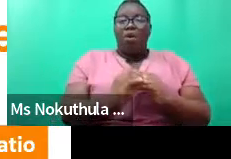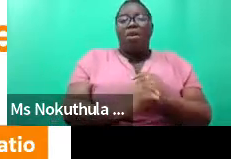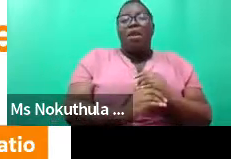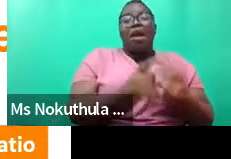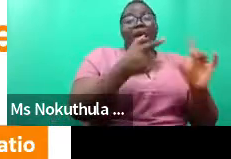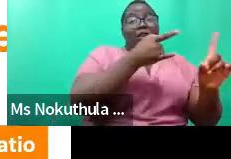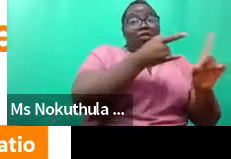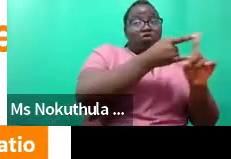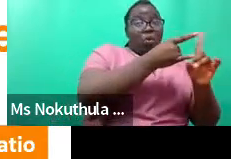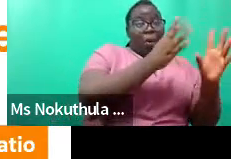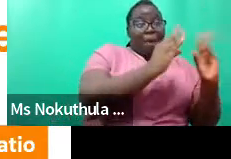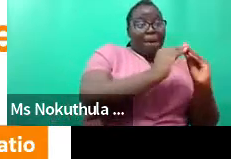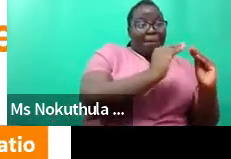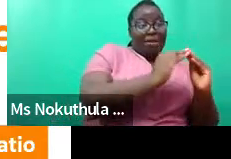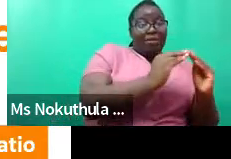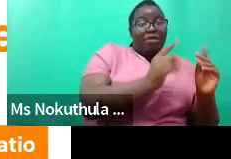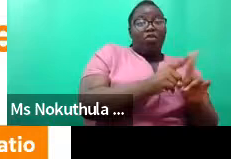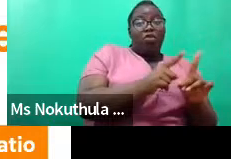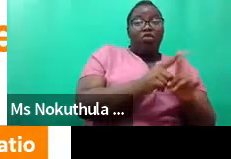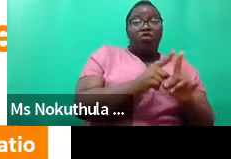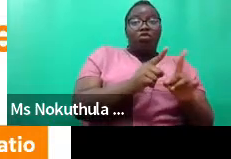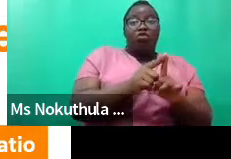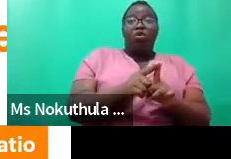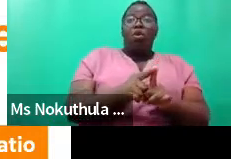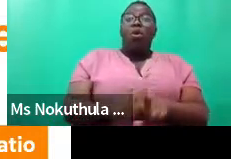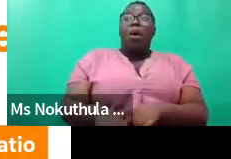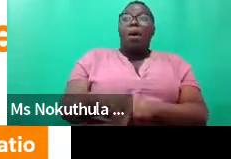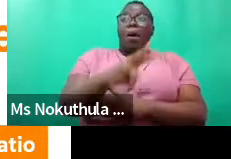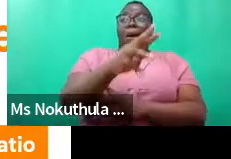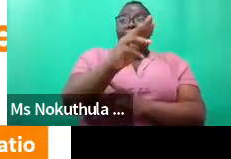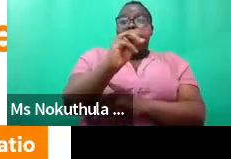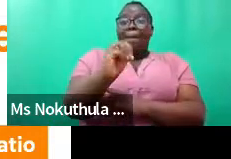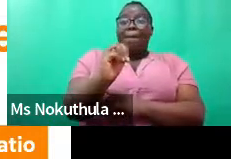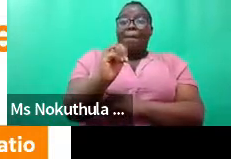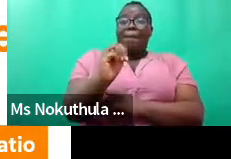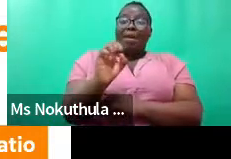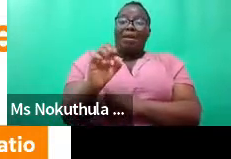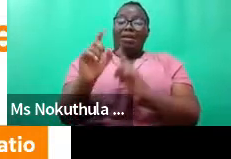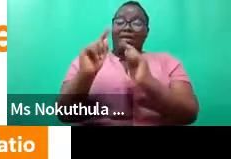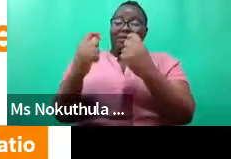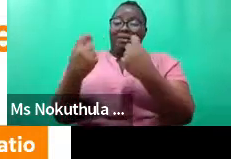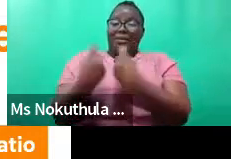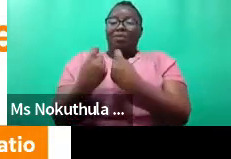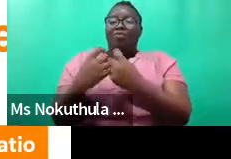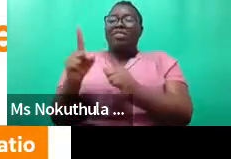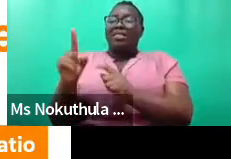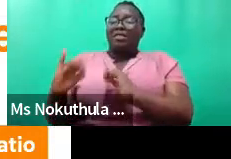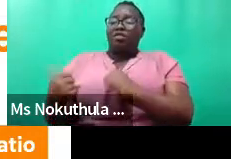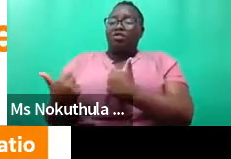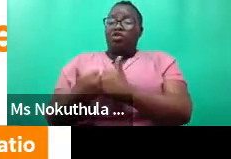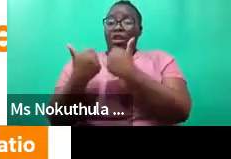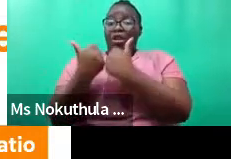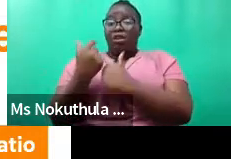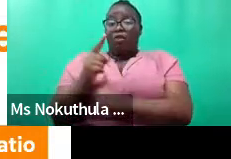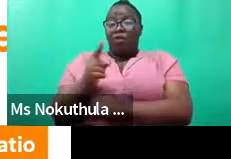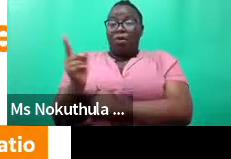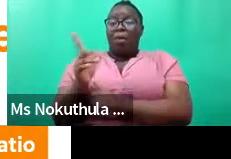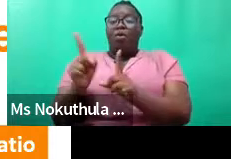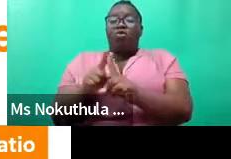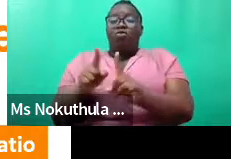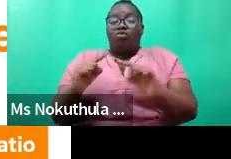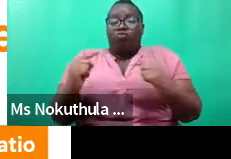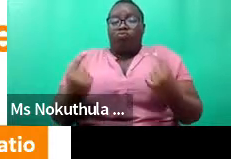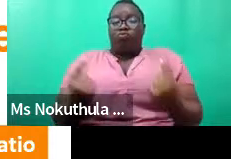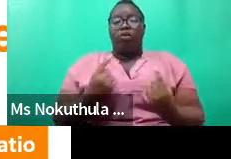with the apps that they were using. So it was a new thing to them. So it was challenging. So they are not able to use these